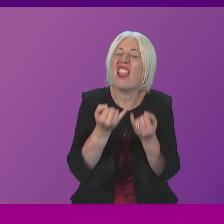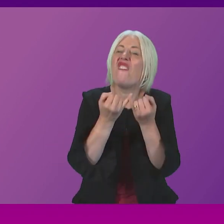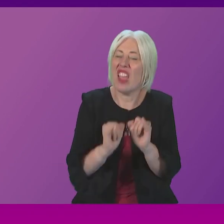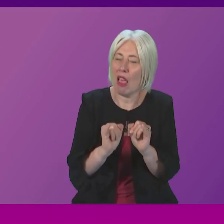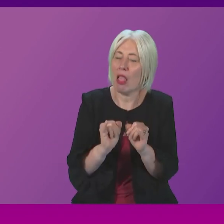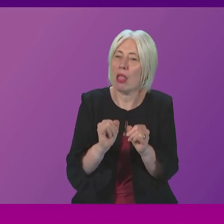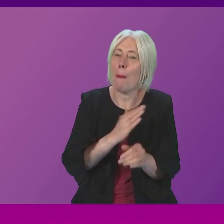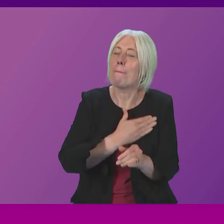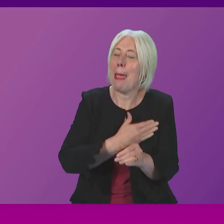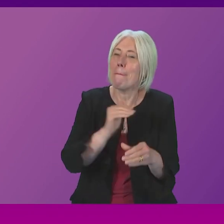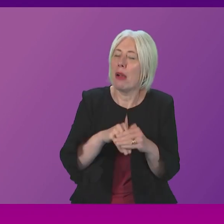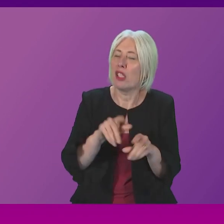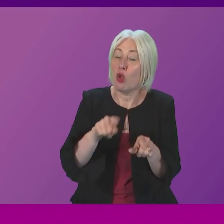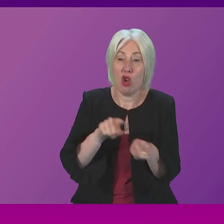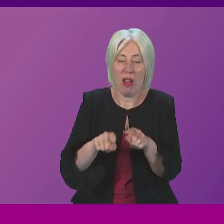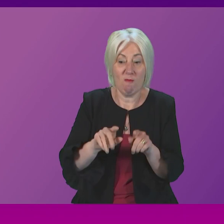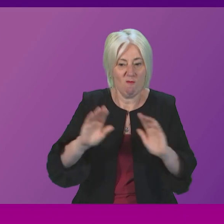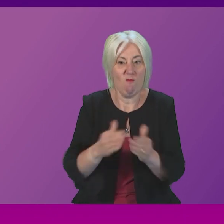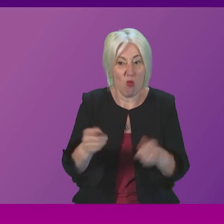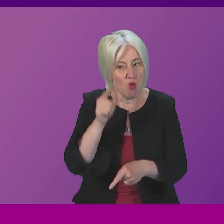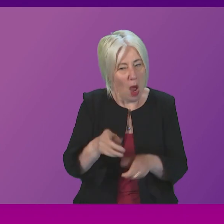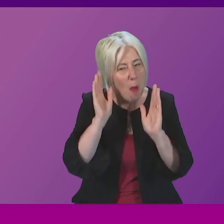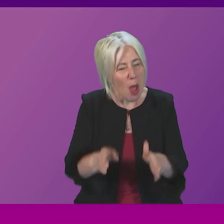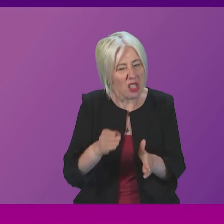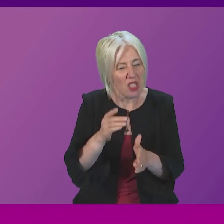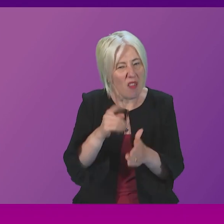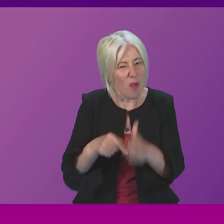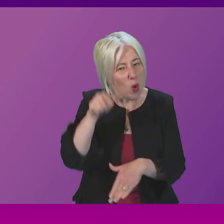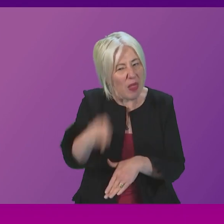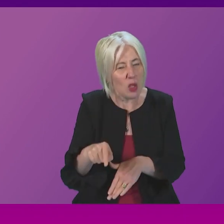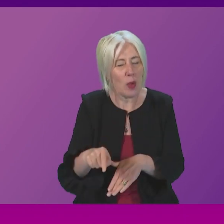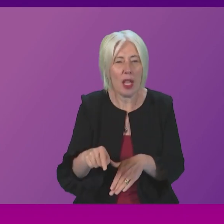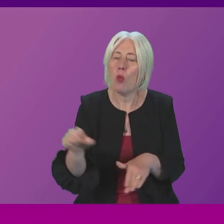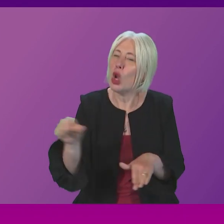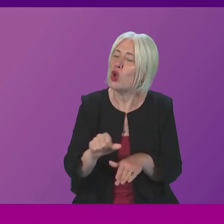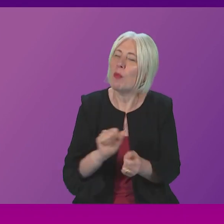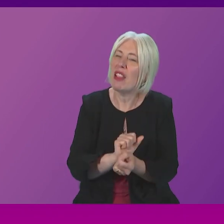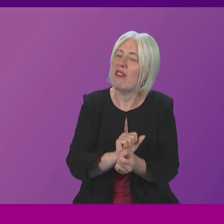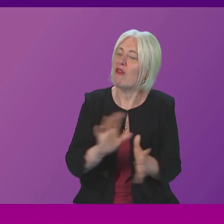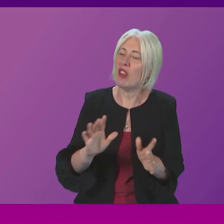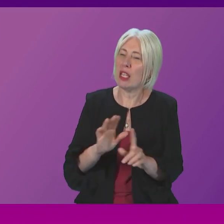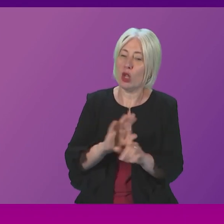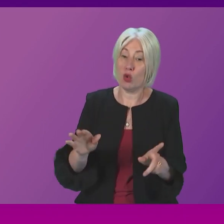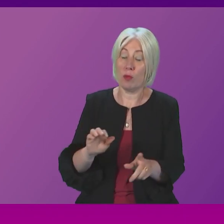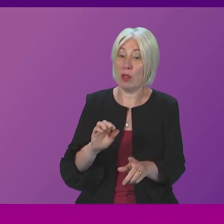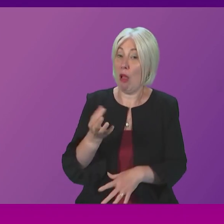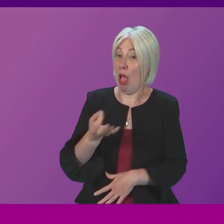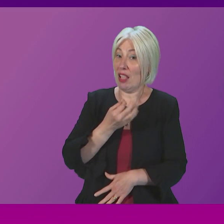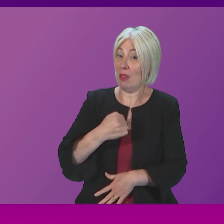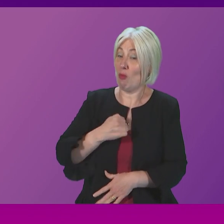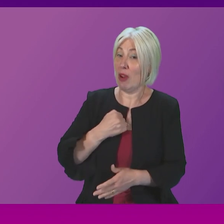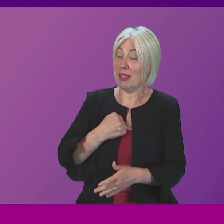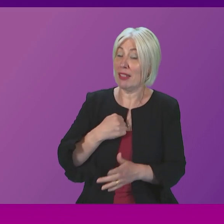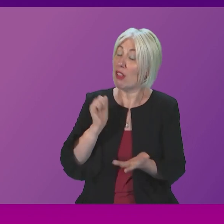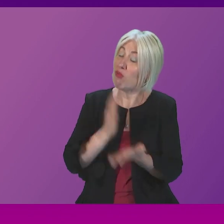members by whipping particular votes when there should have been free votes. And Alison, you've asked the right person for this one, because it's